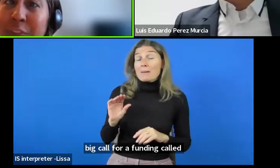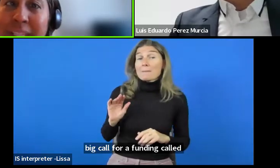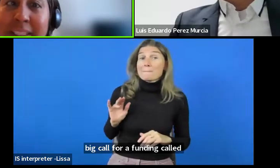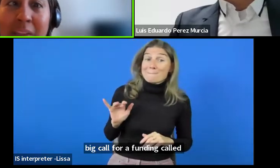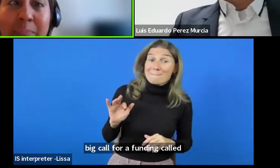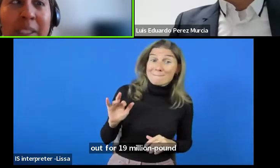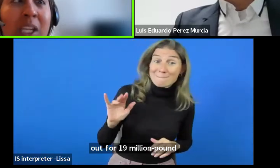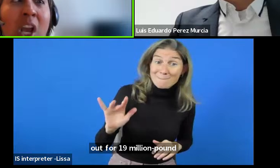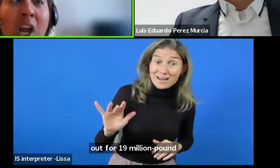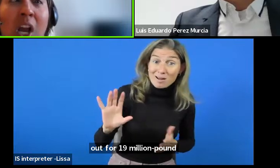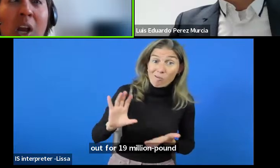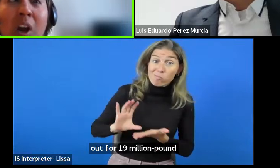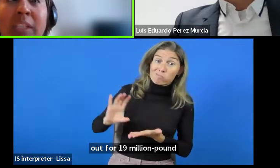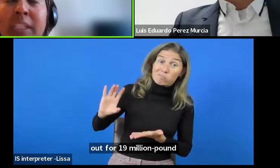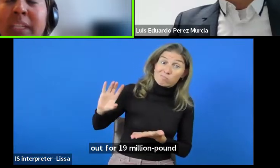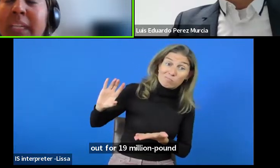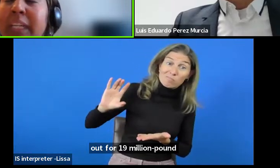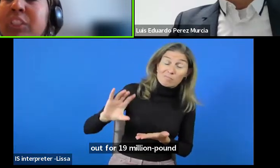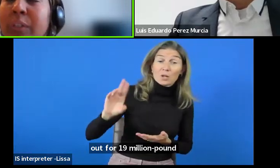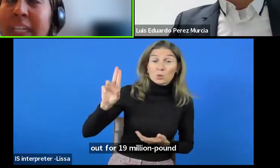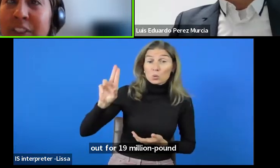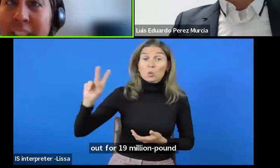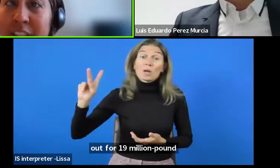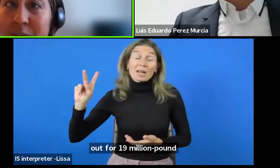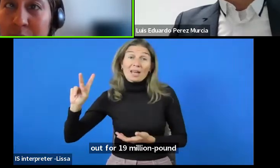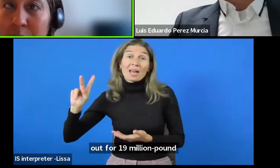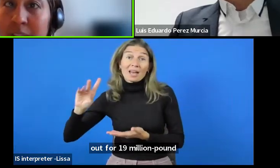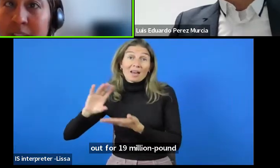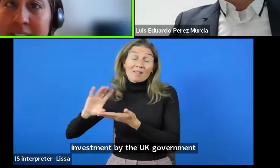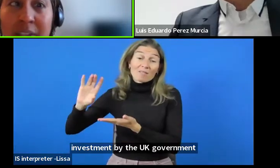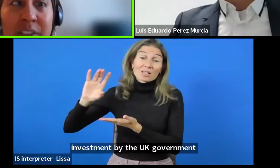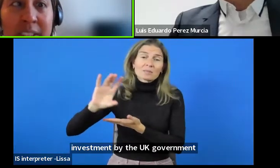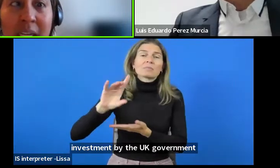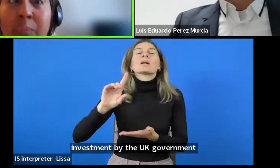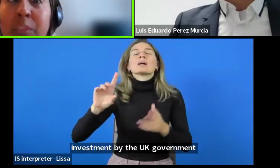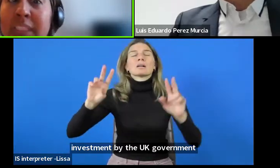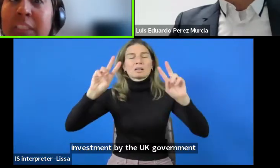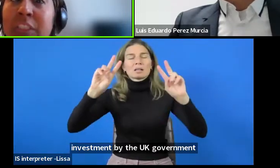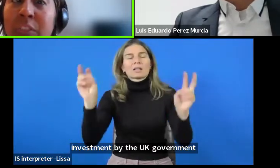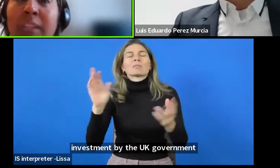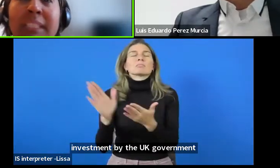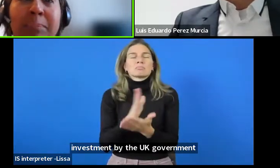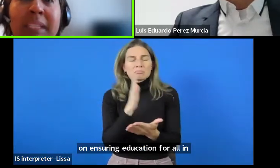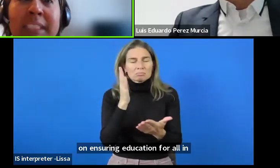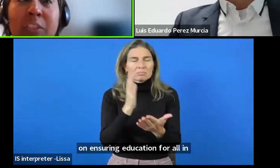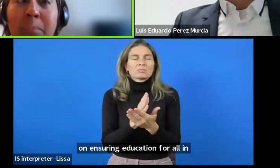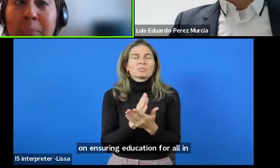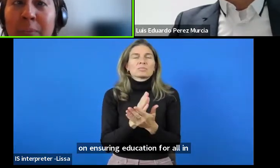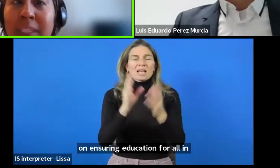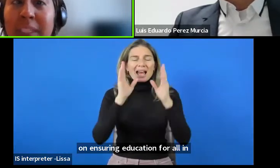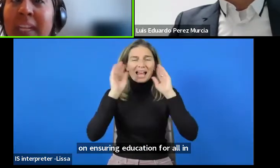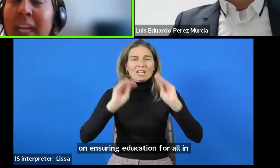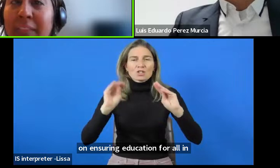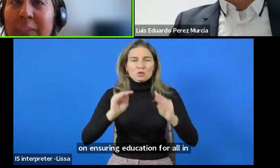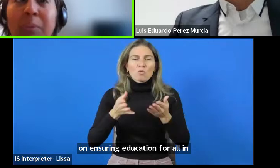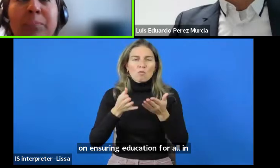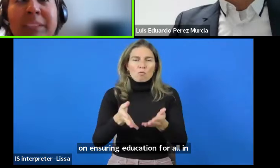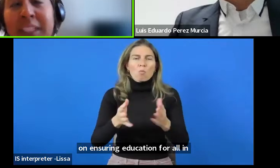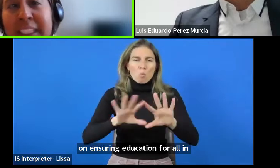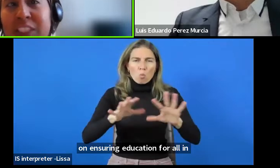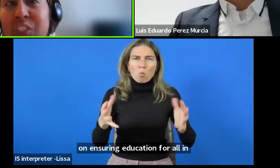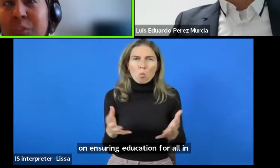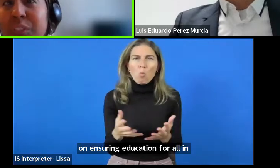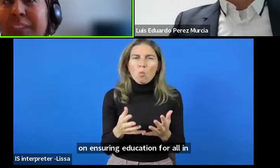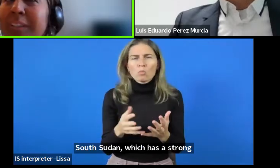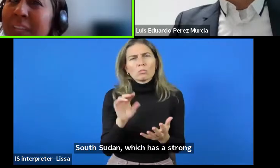the UK government on ensuring education for all in South Sudan, which has a strong disability component, and that will